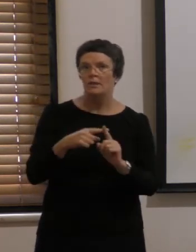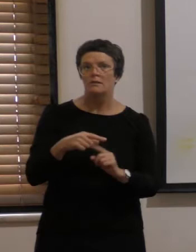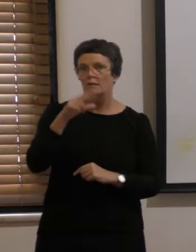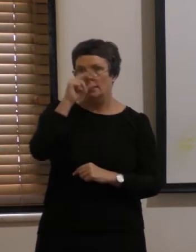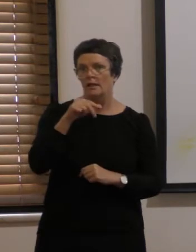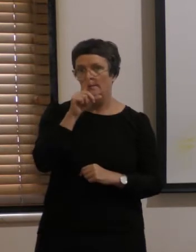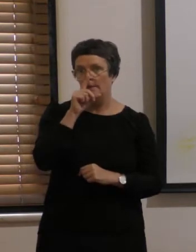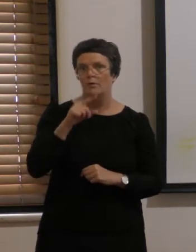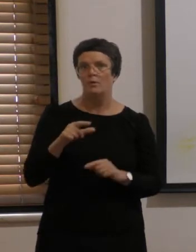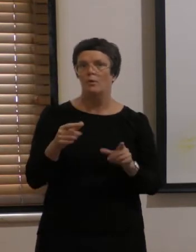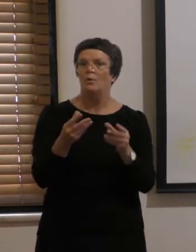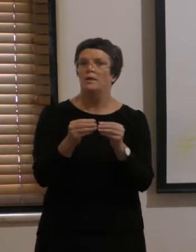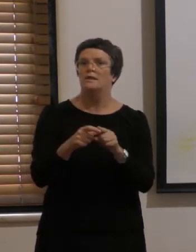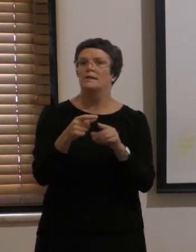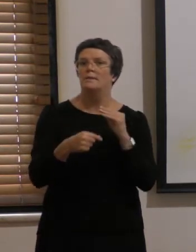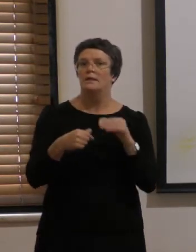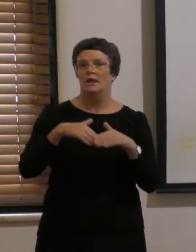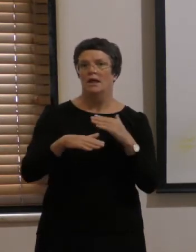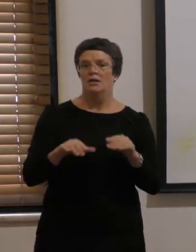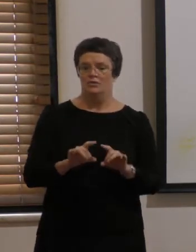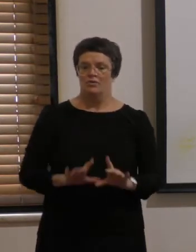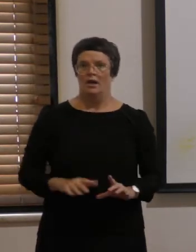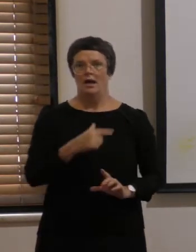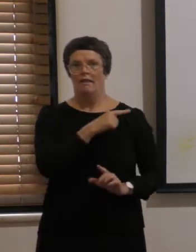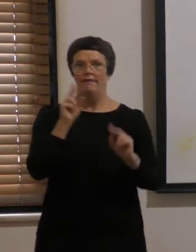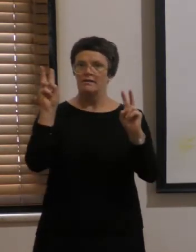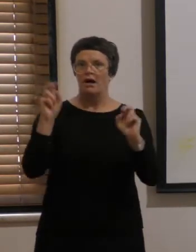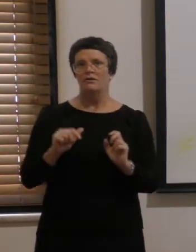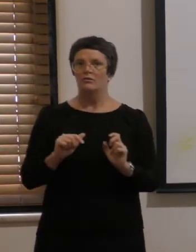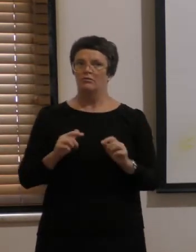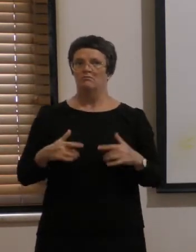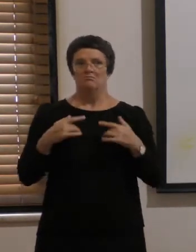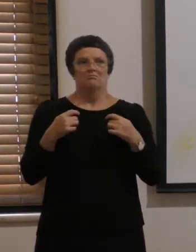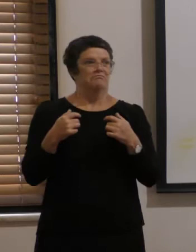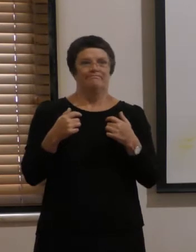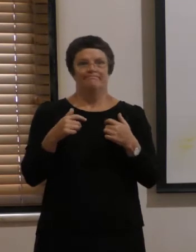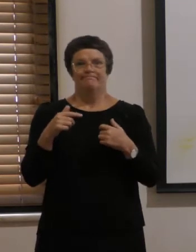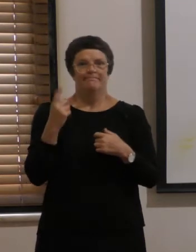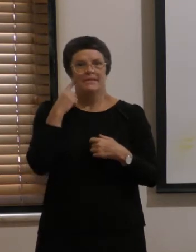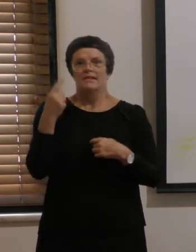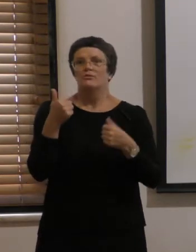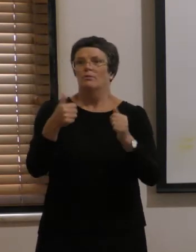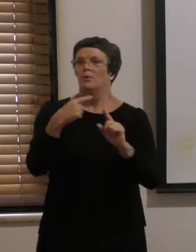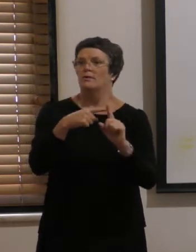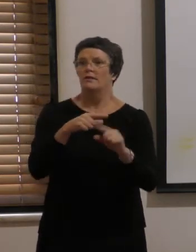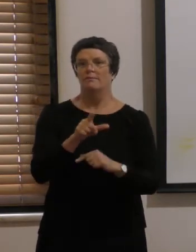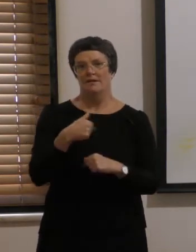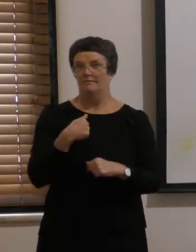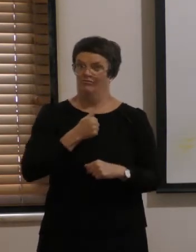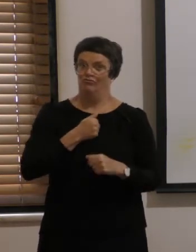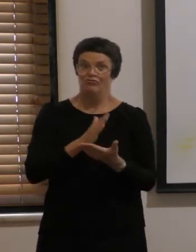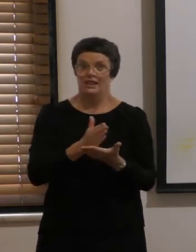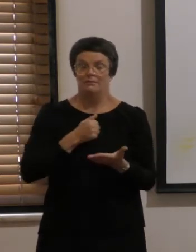and unfortunately I really don't have a positive story to tell you today. There's positive parts of it, but we're